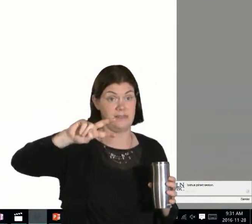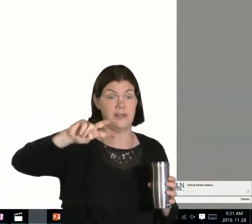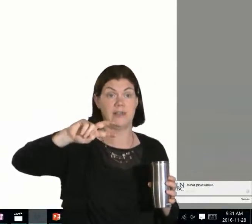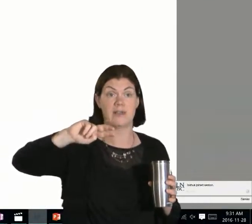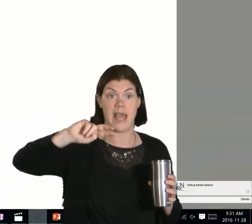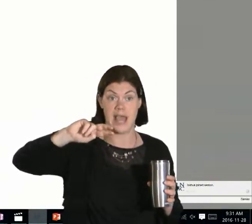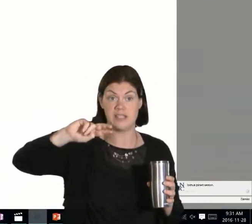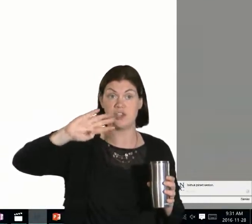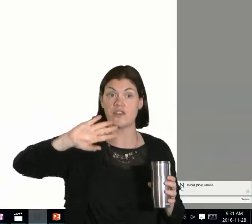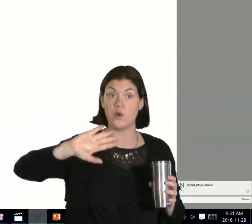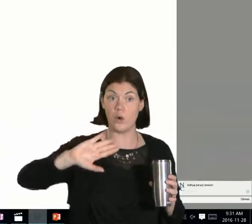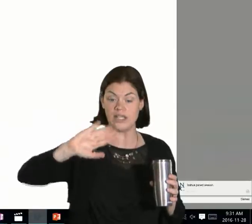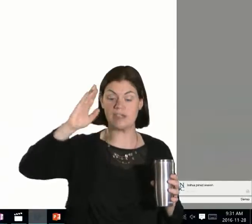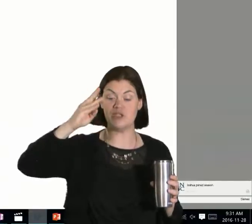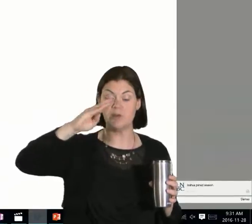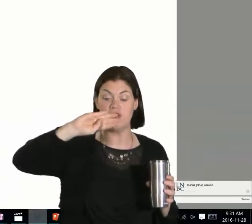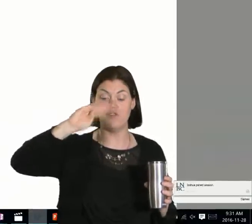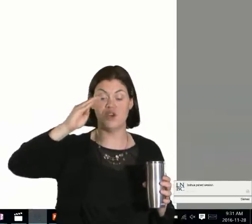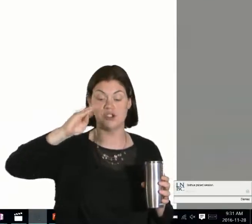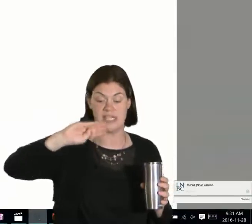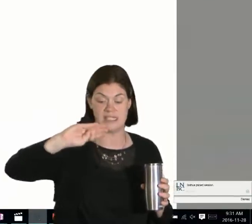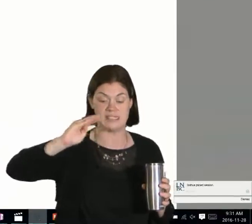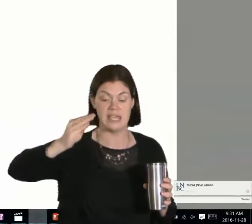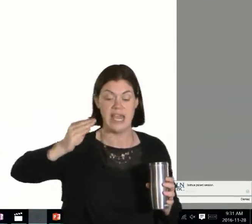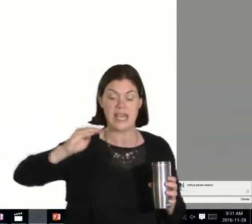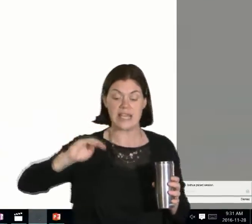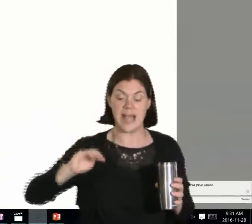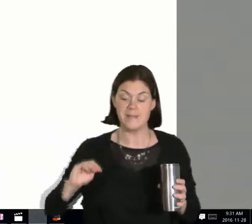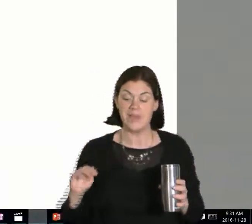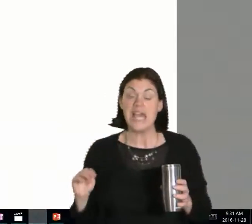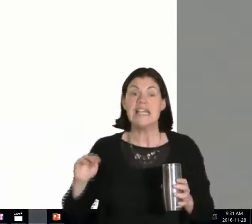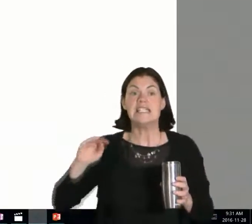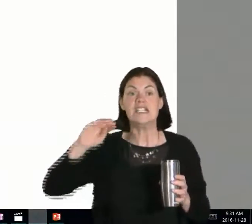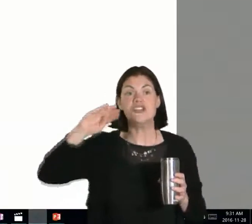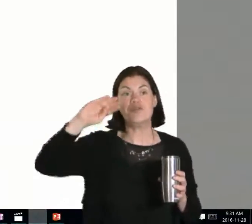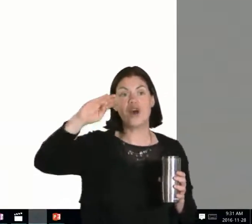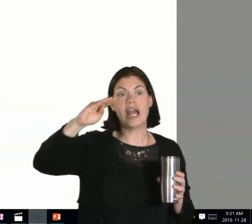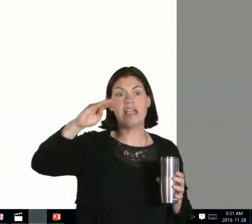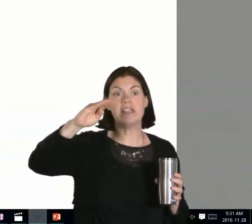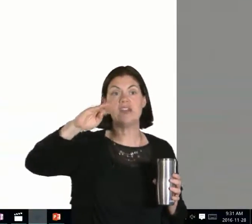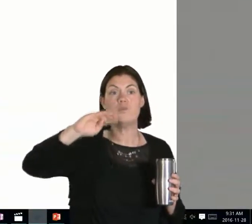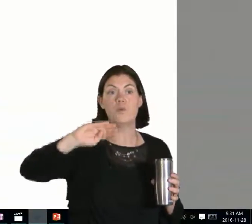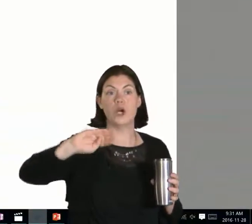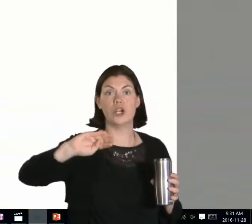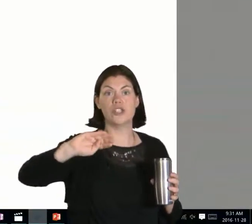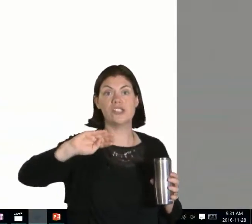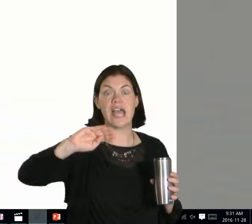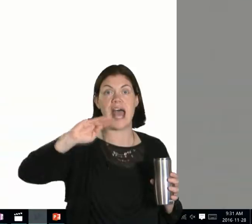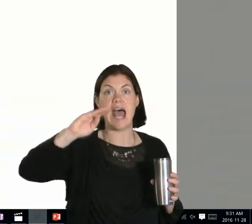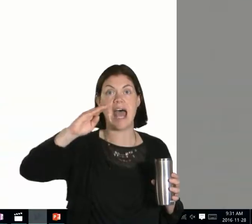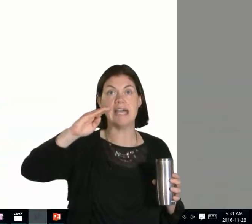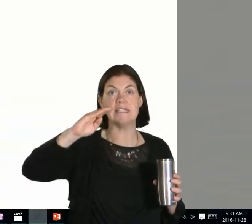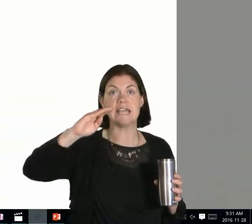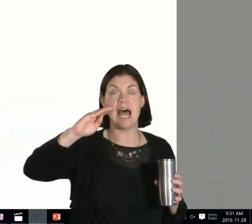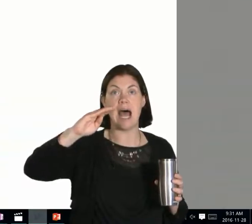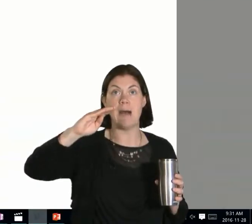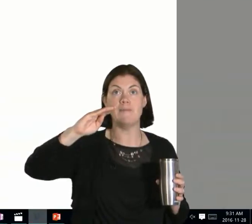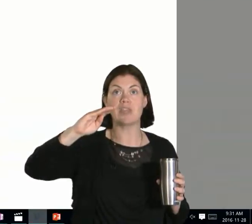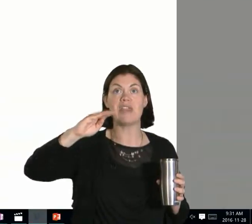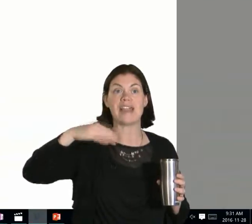verses, okay, so not the chorus, in between the verses, okay, did you find that the words